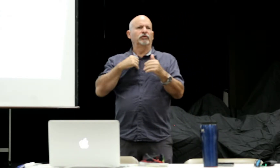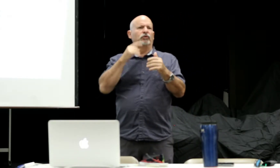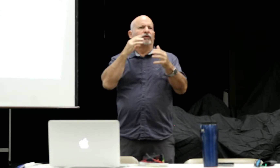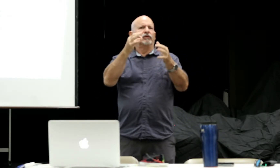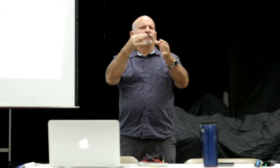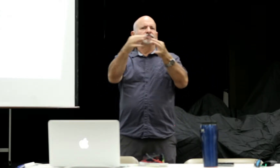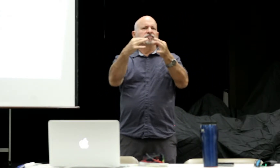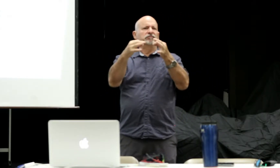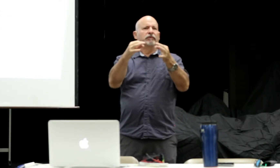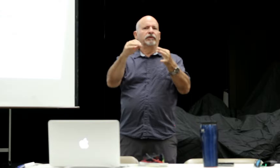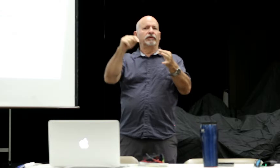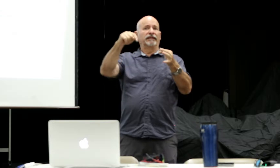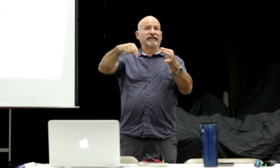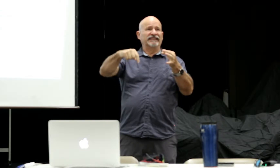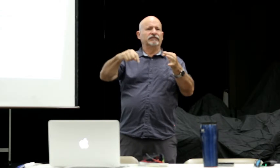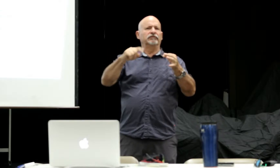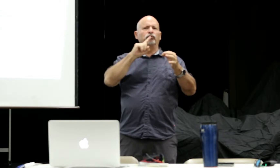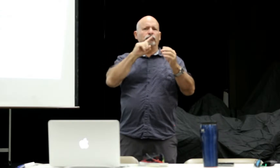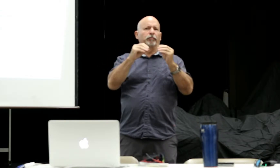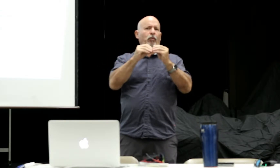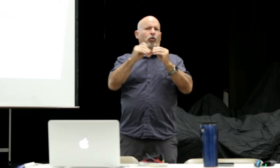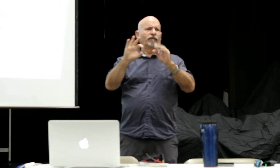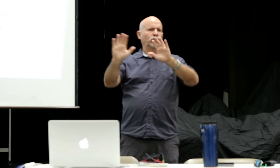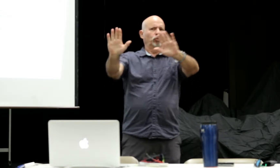Now, I will be talking about